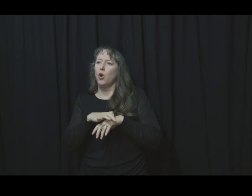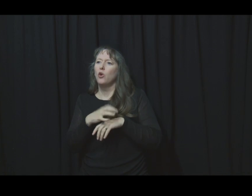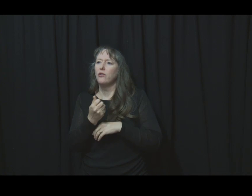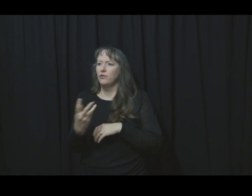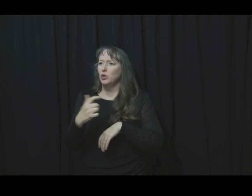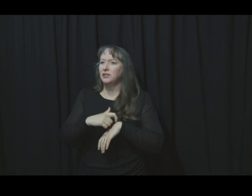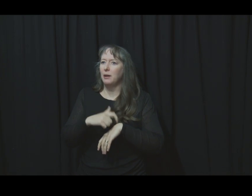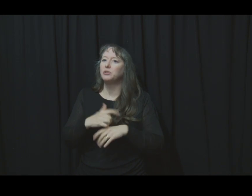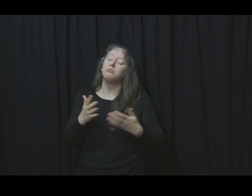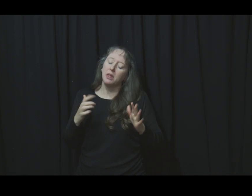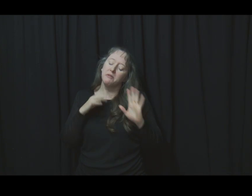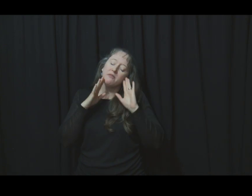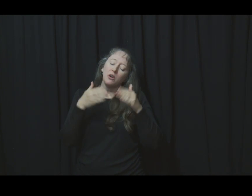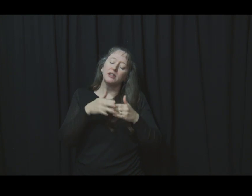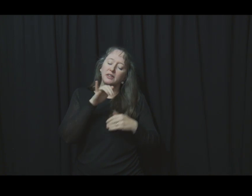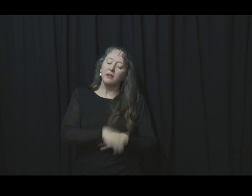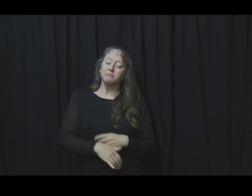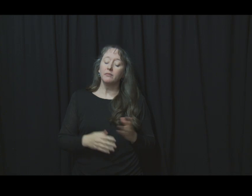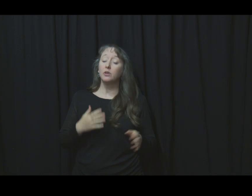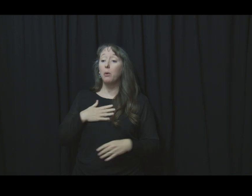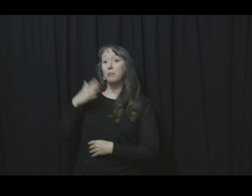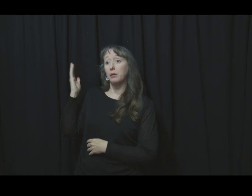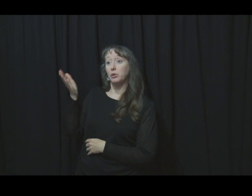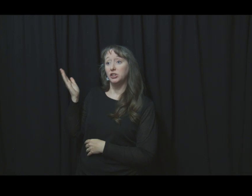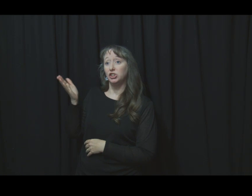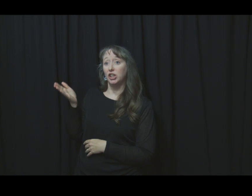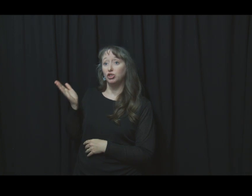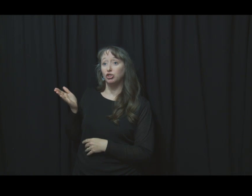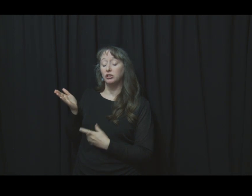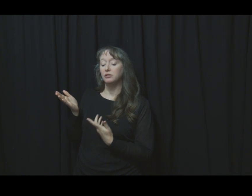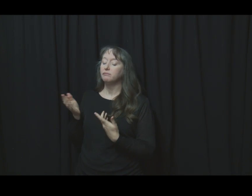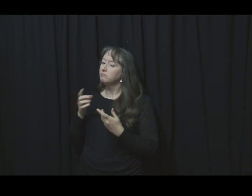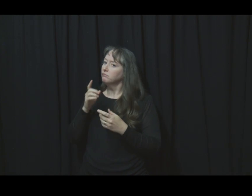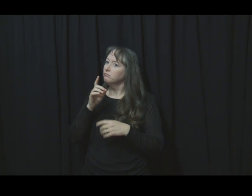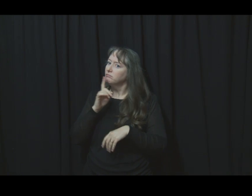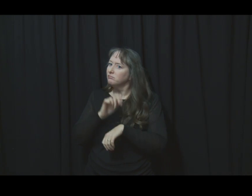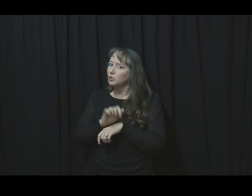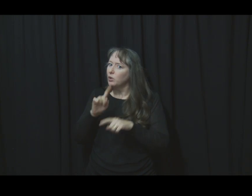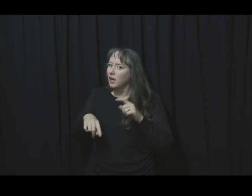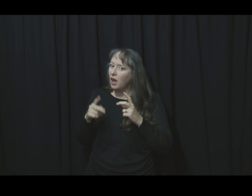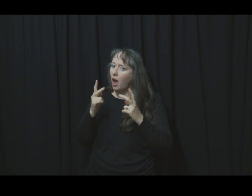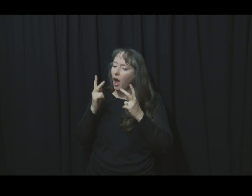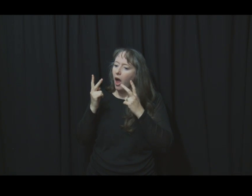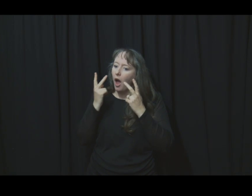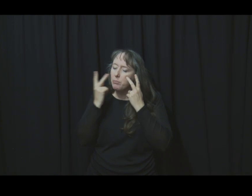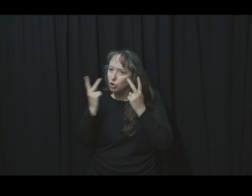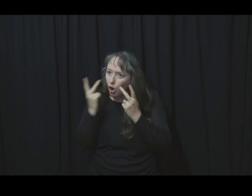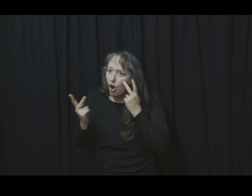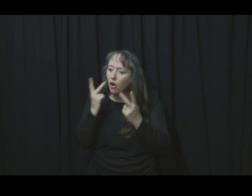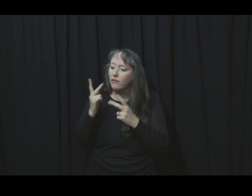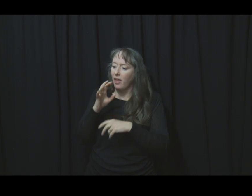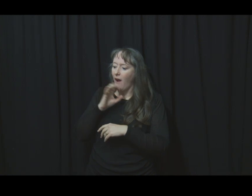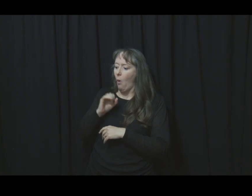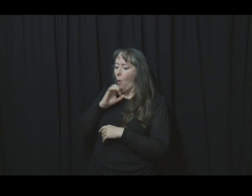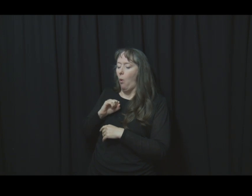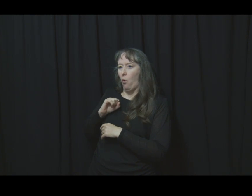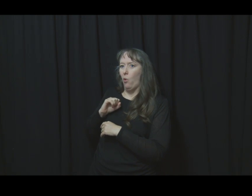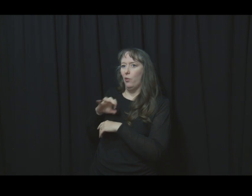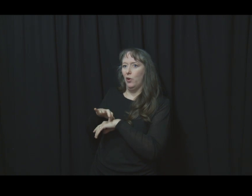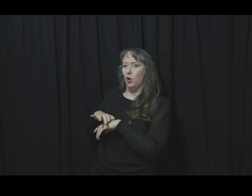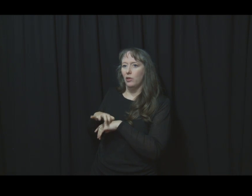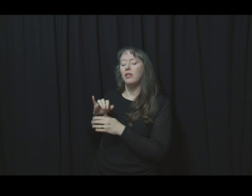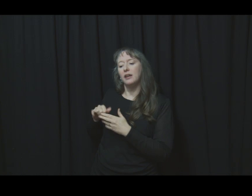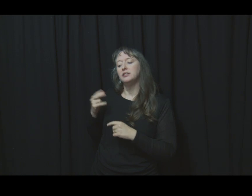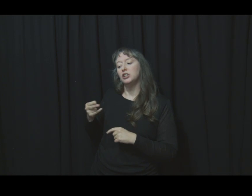I said in my presentation, you can't observe the age of the Earth, and I would say that comes under what we call historical